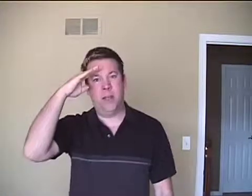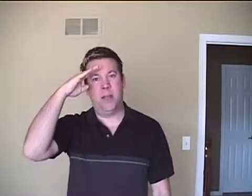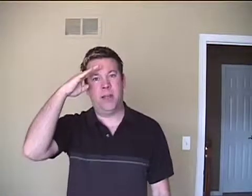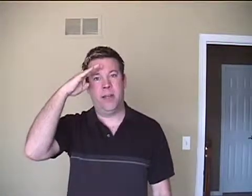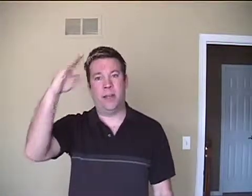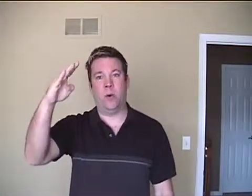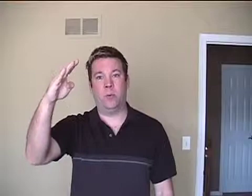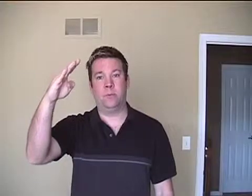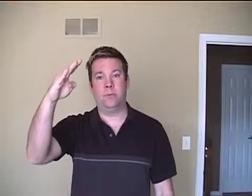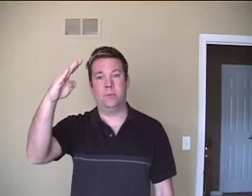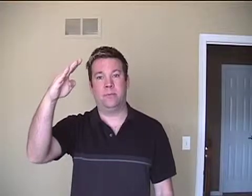Hello.